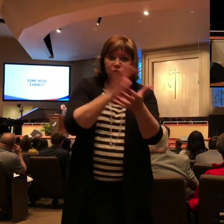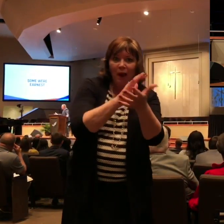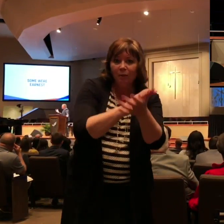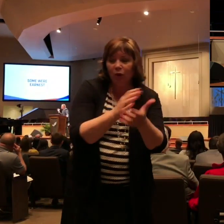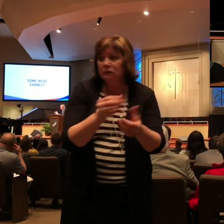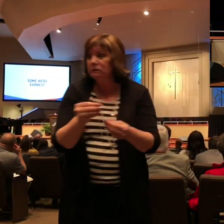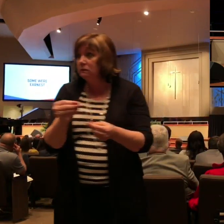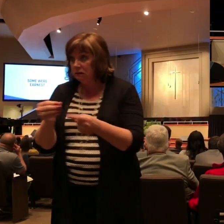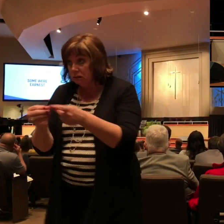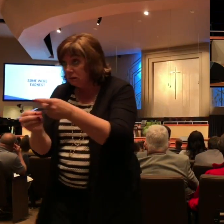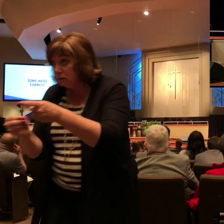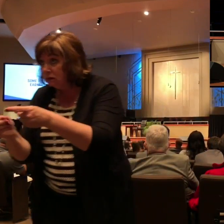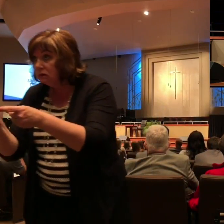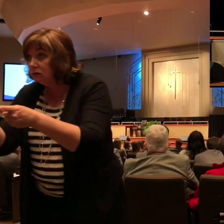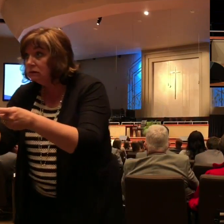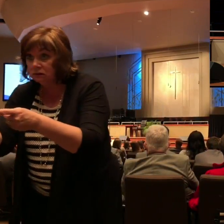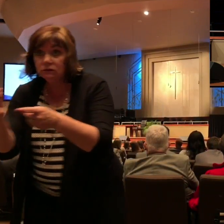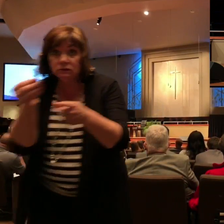Encouragement inspires others to go forward.